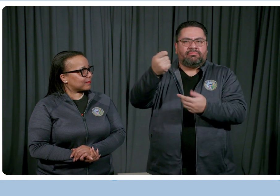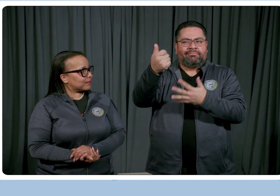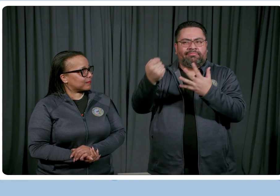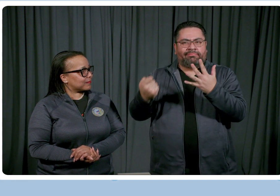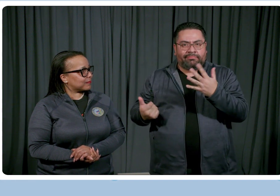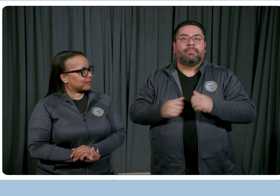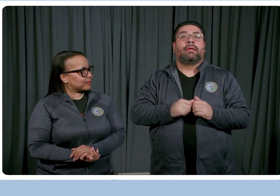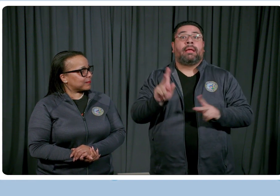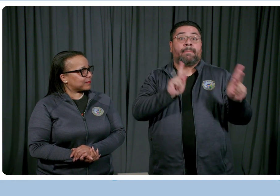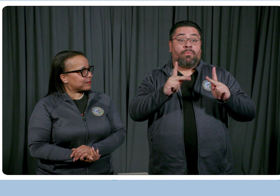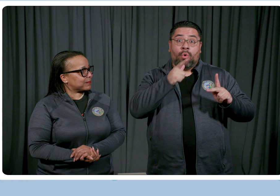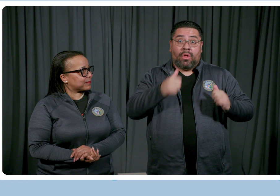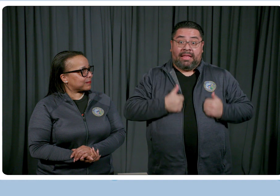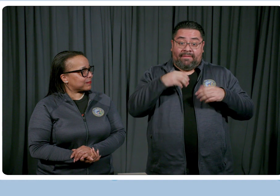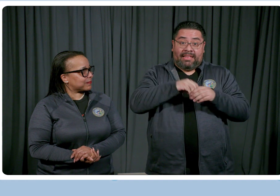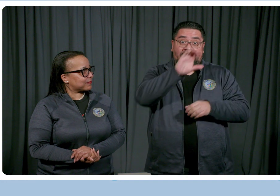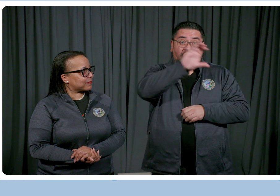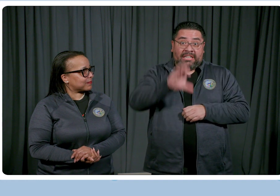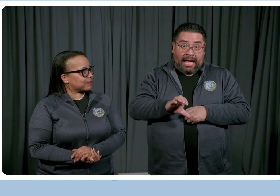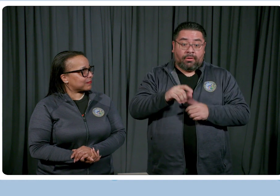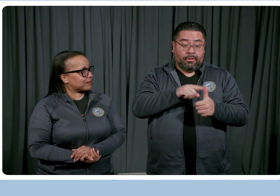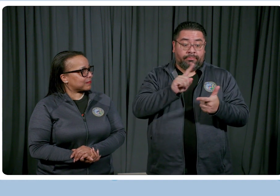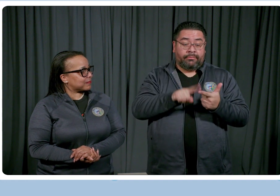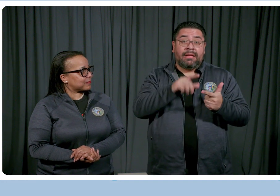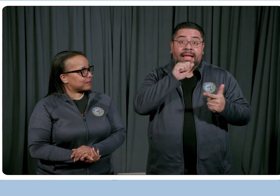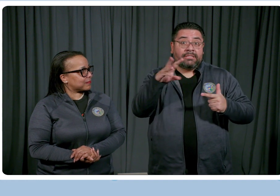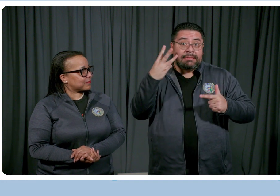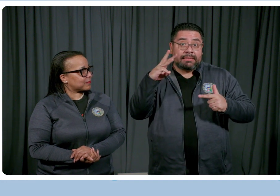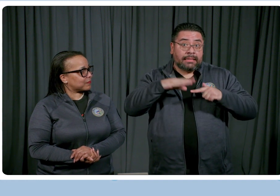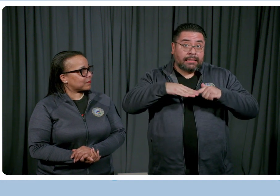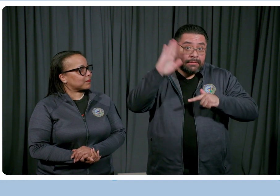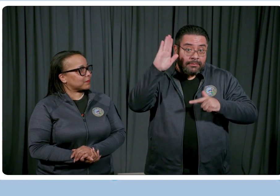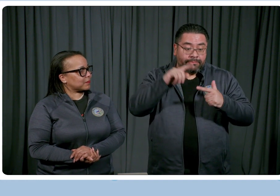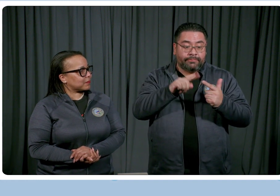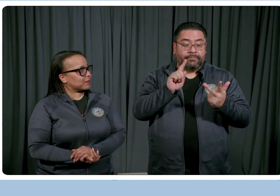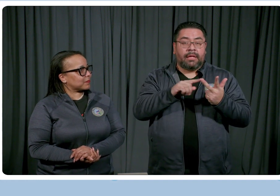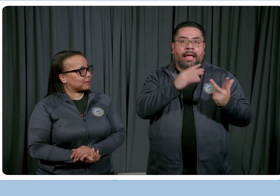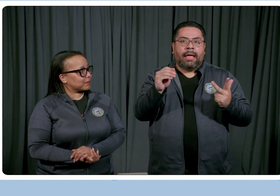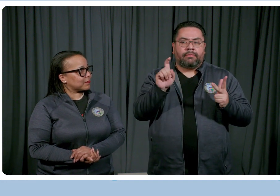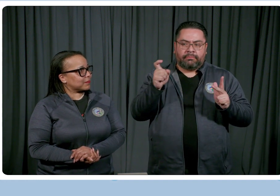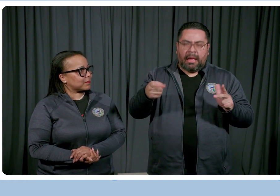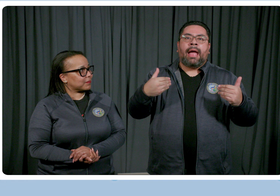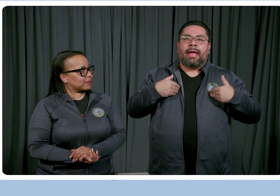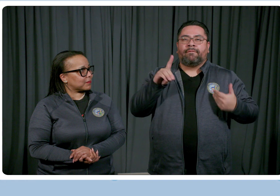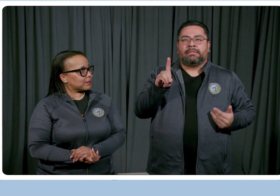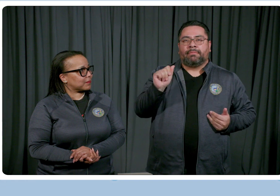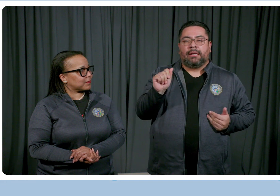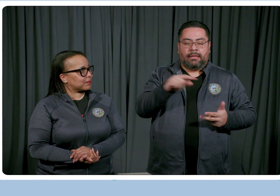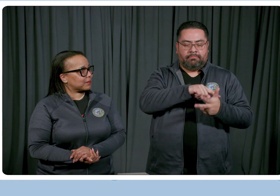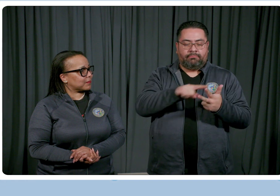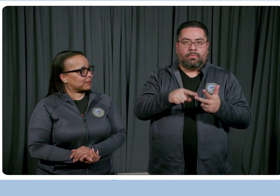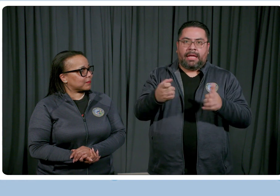services. Individuals who live in the city of Chicago who are at least 16 years of age and identify as having